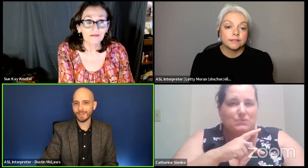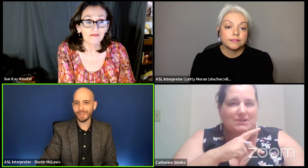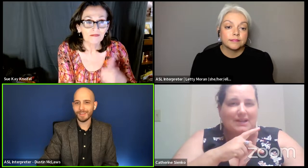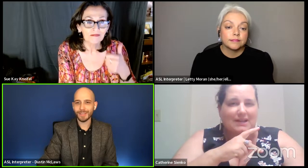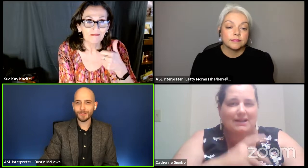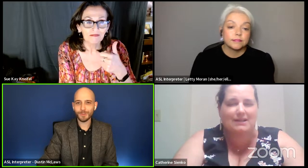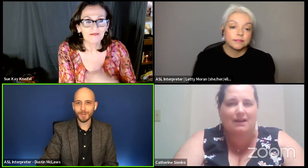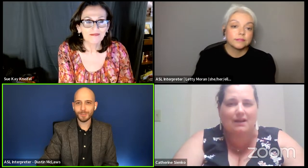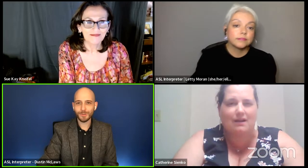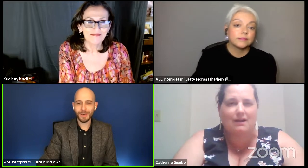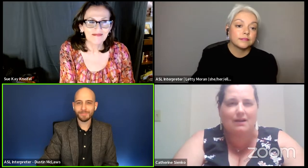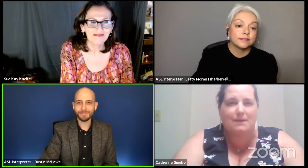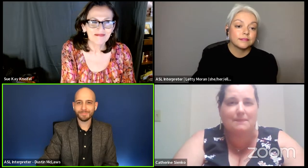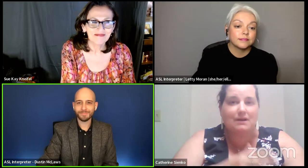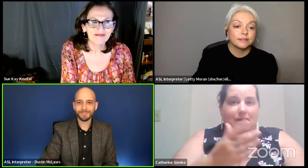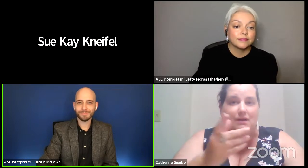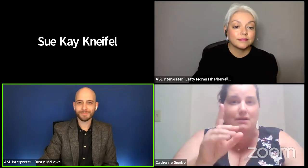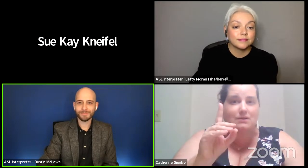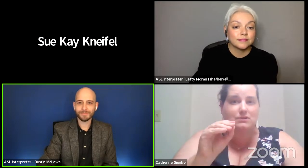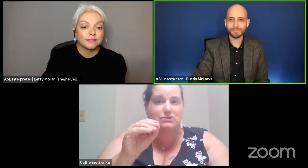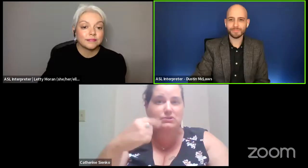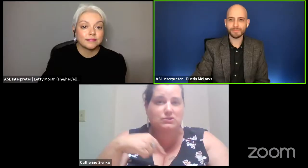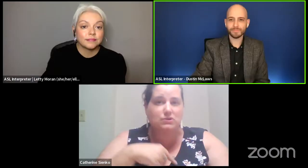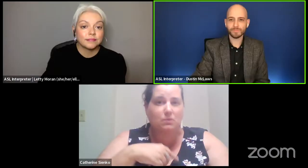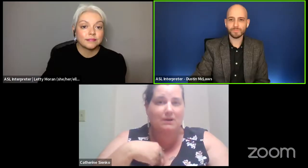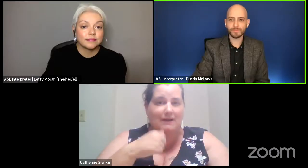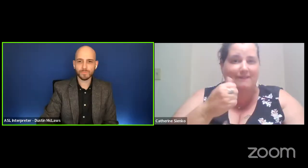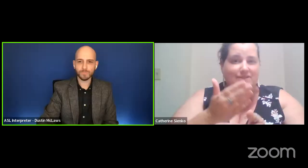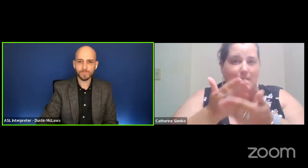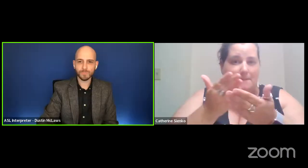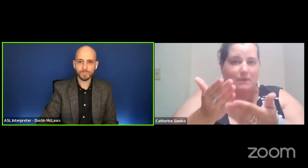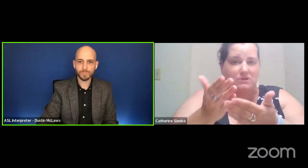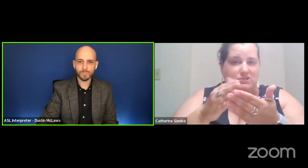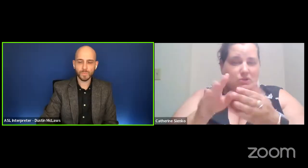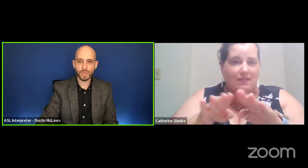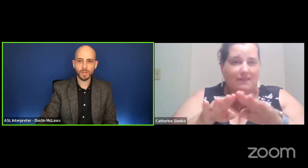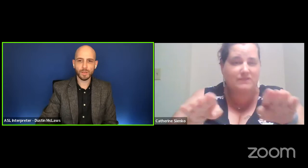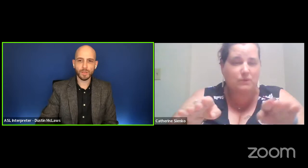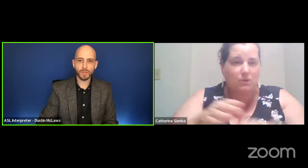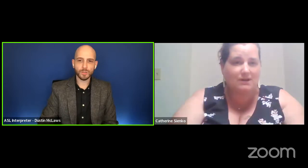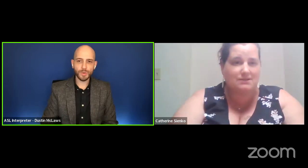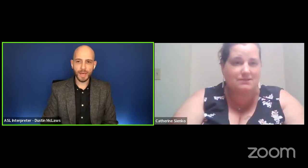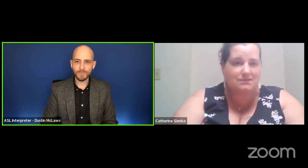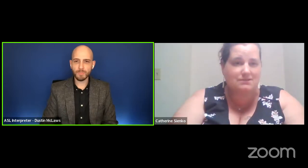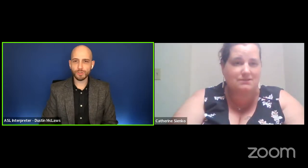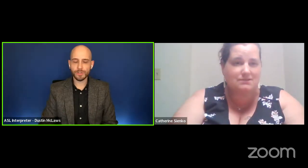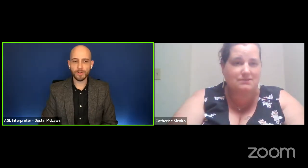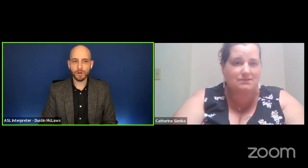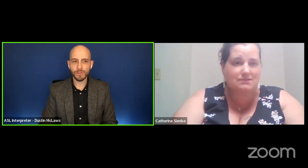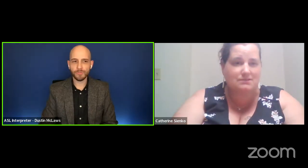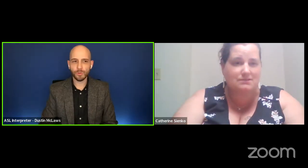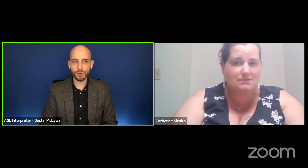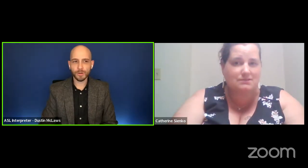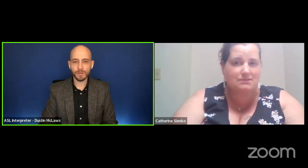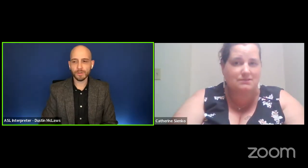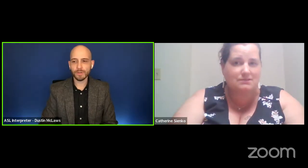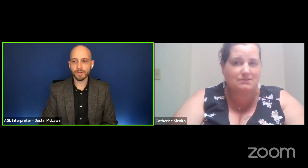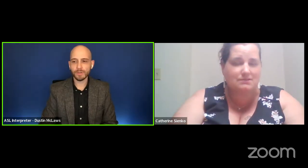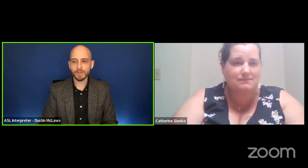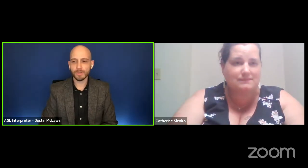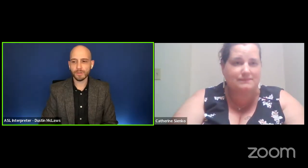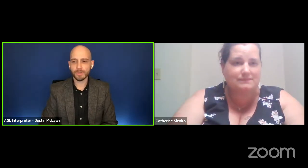Thank you so much, Suke. do we have a motion on the